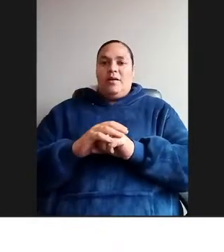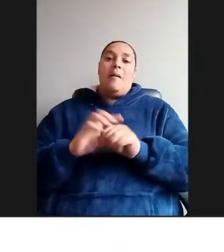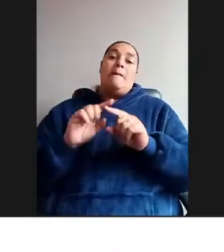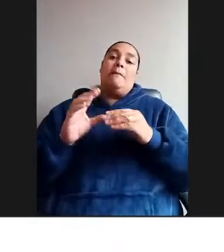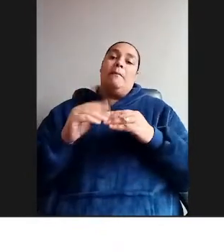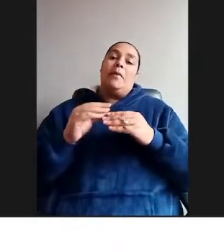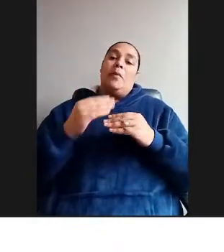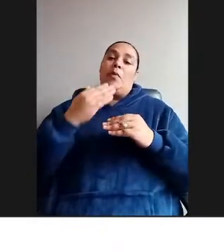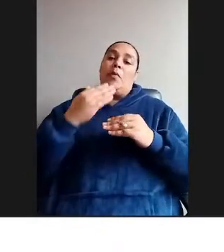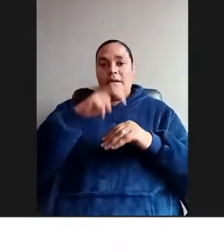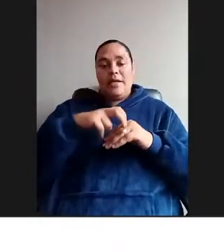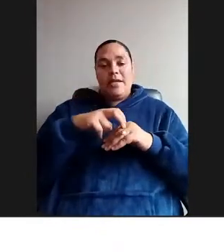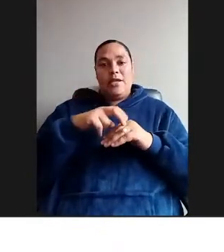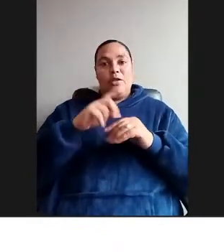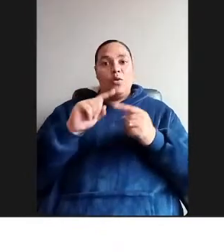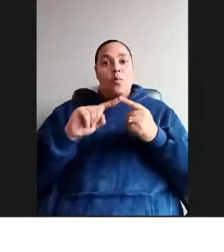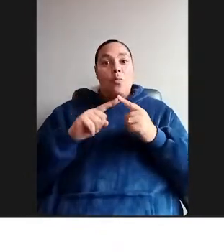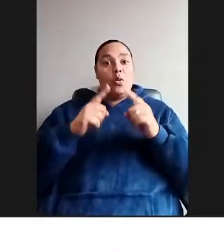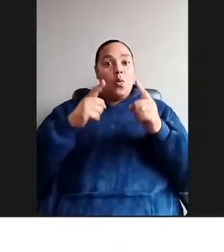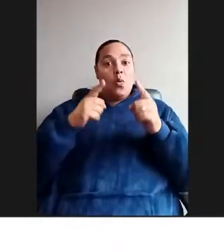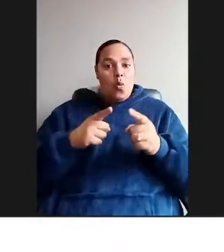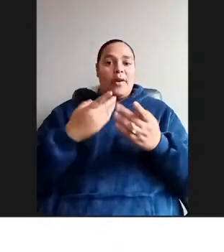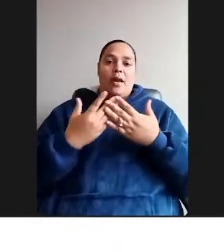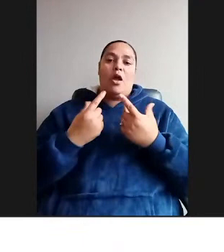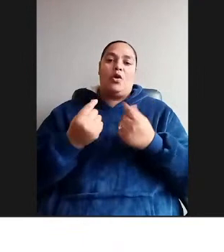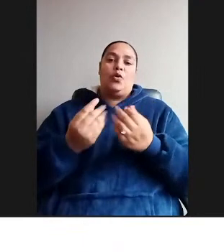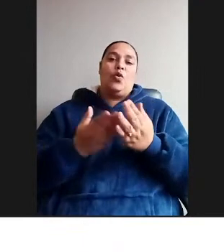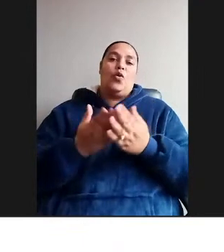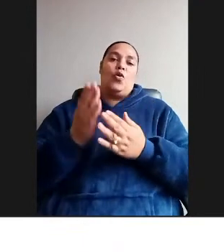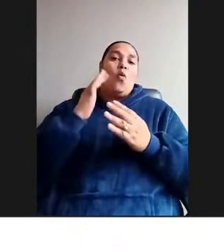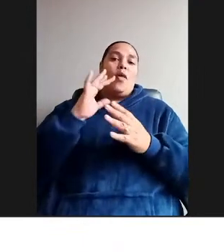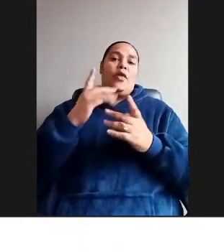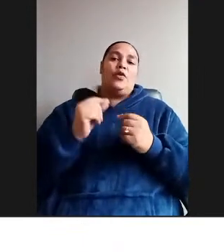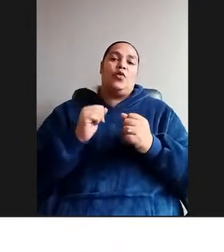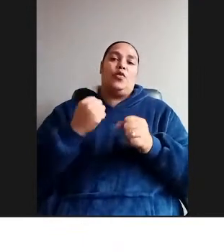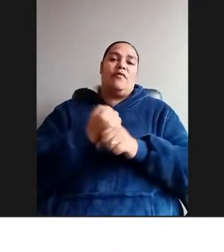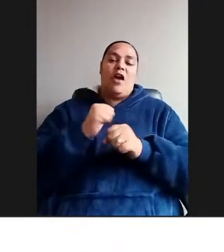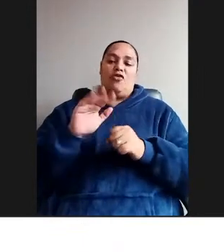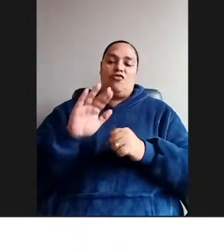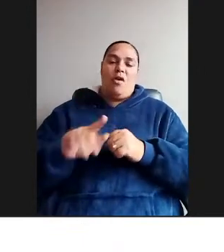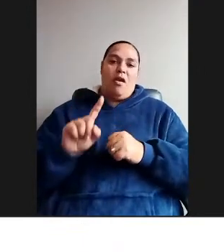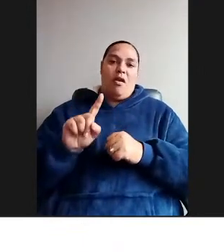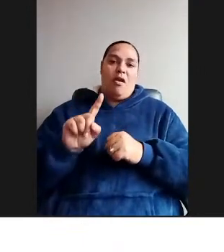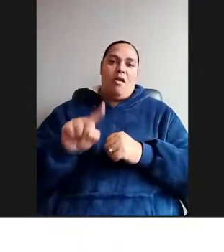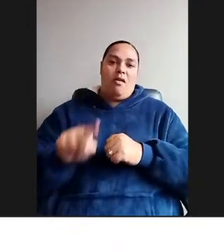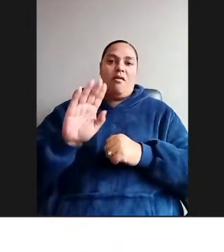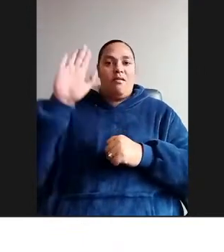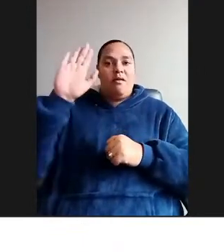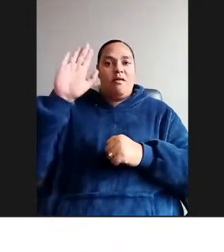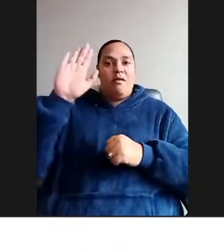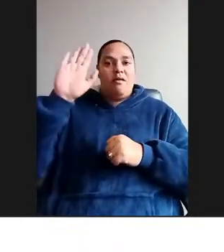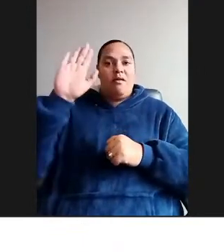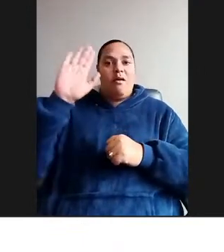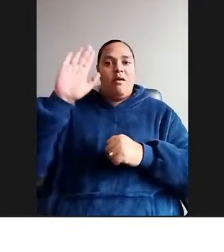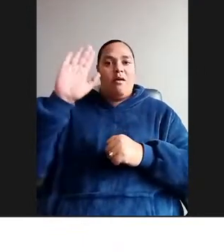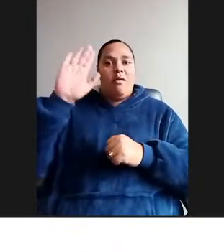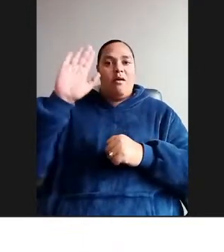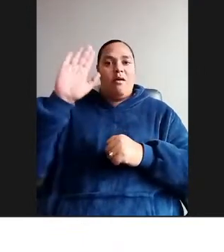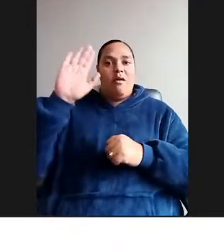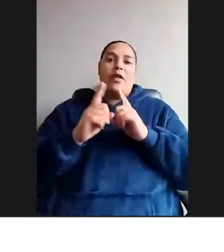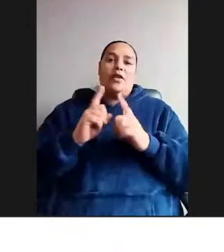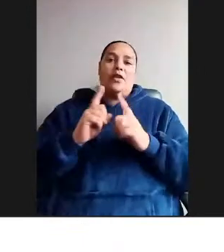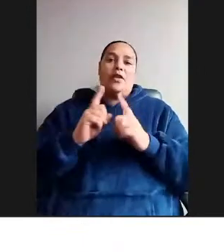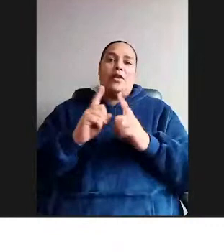of order may do so by raising the raise hand function, or can indicate so in the chat functions of